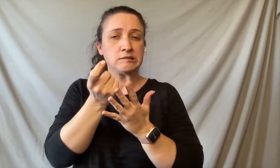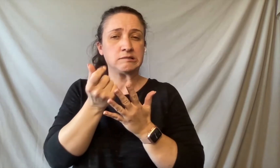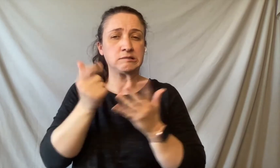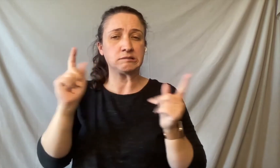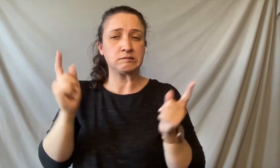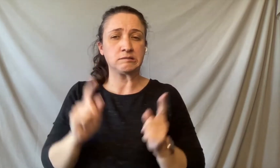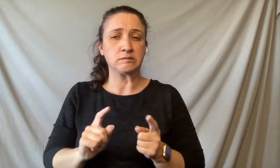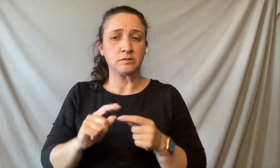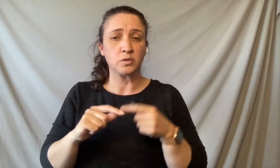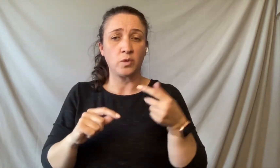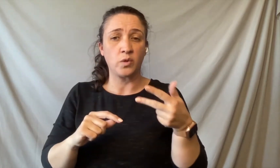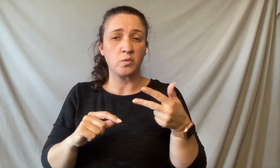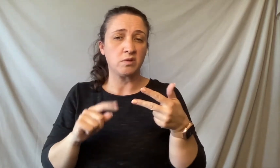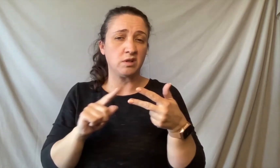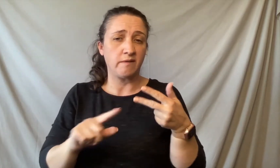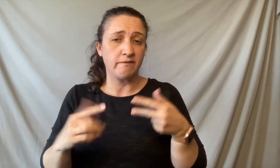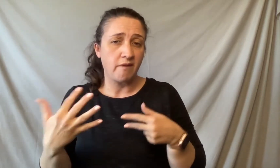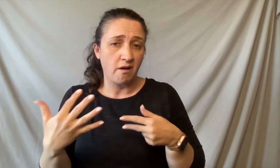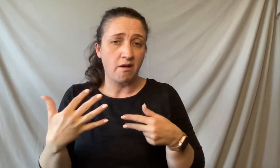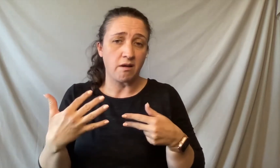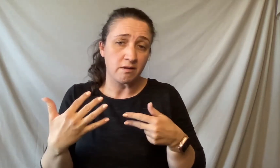5?